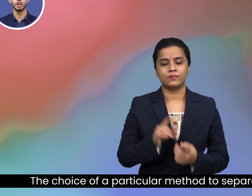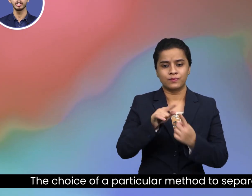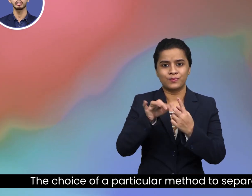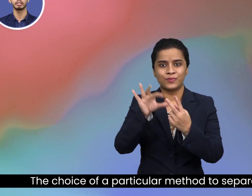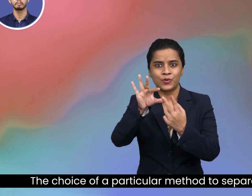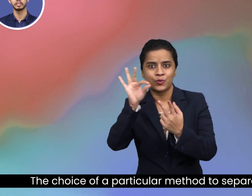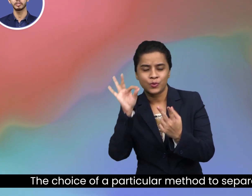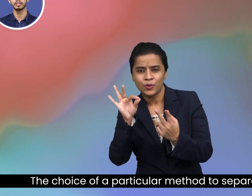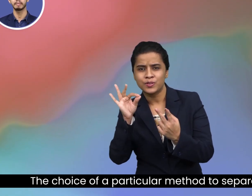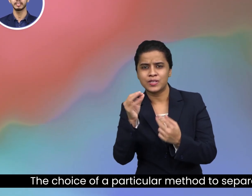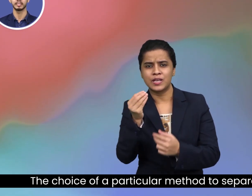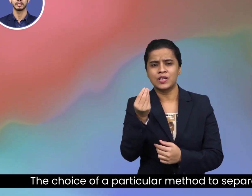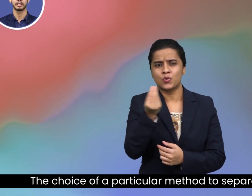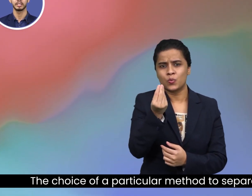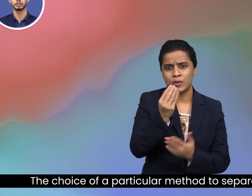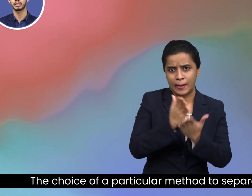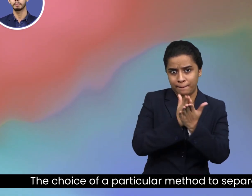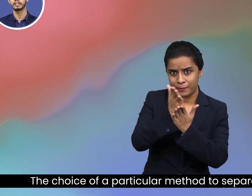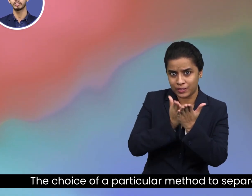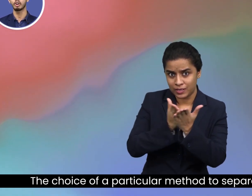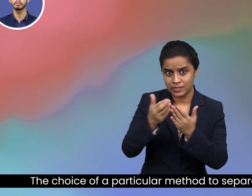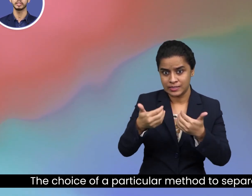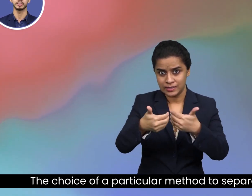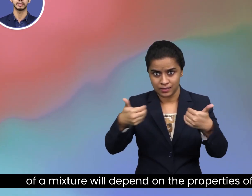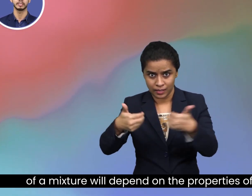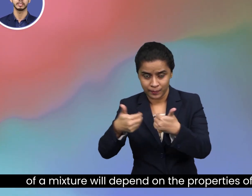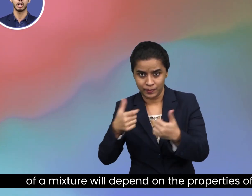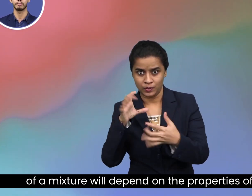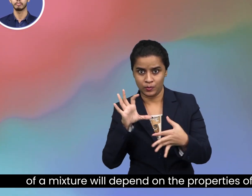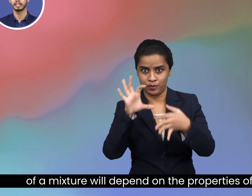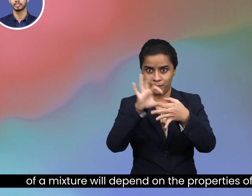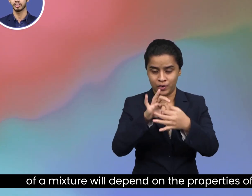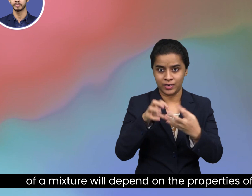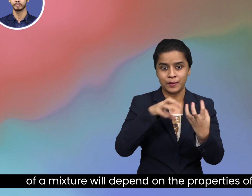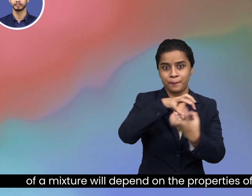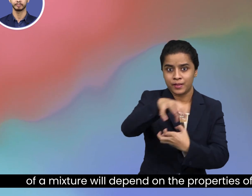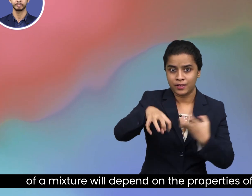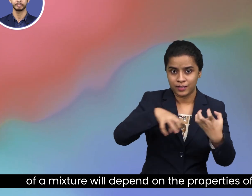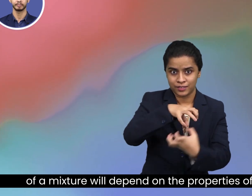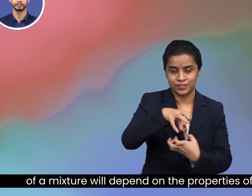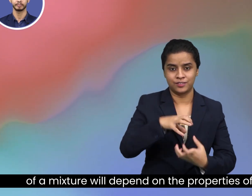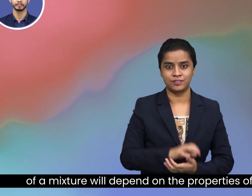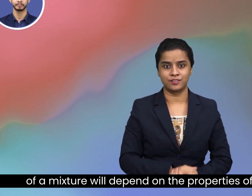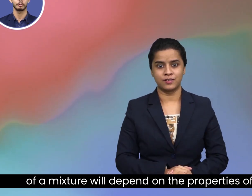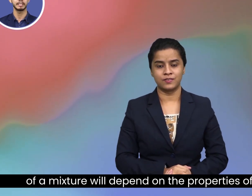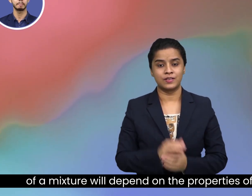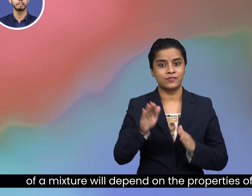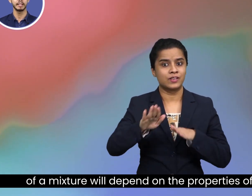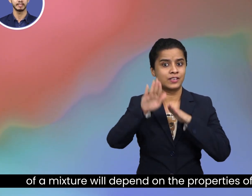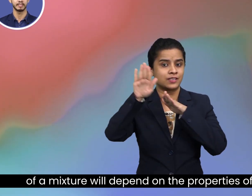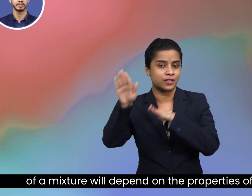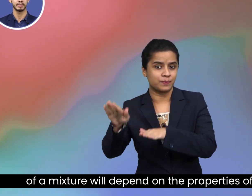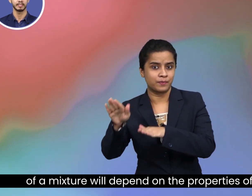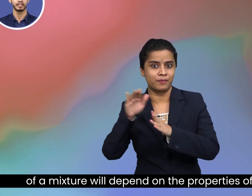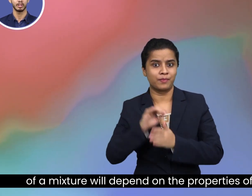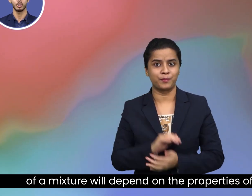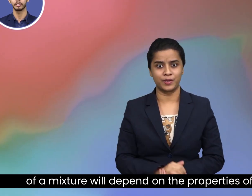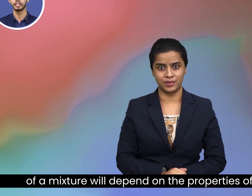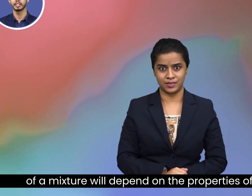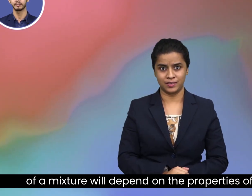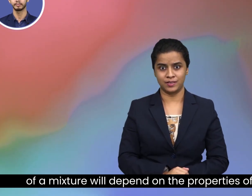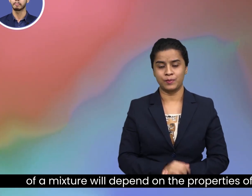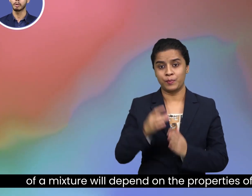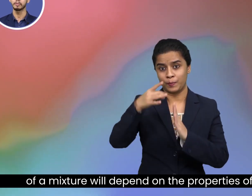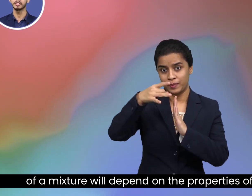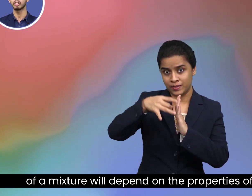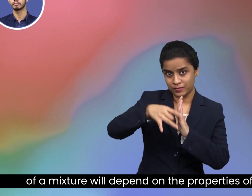The choice of a particular method to separate components of a mixture will depend on